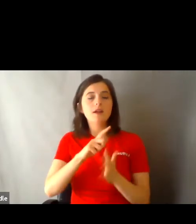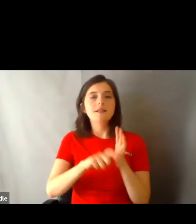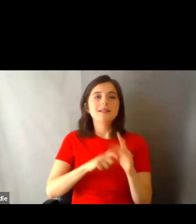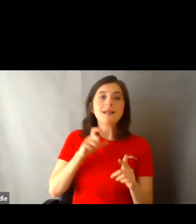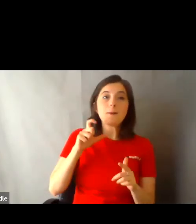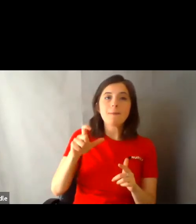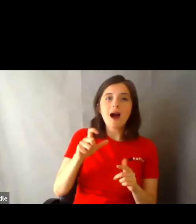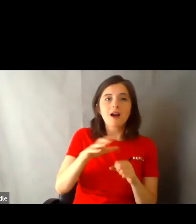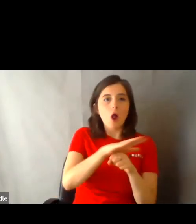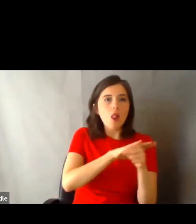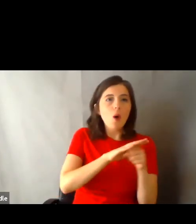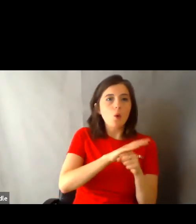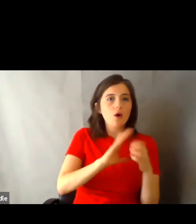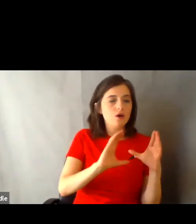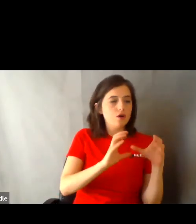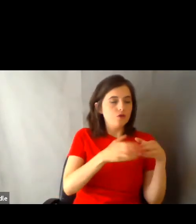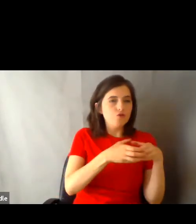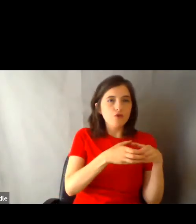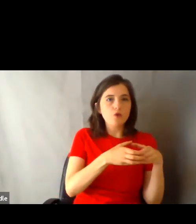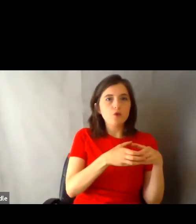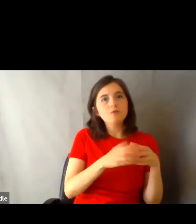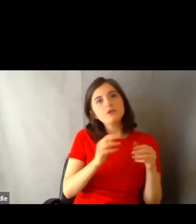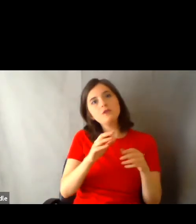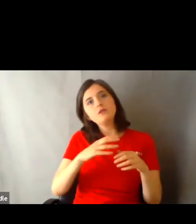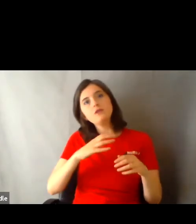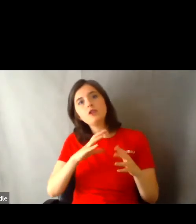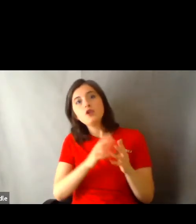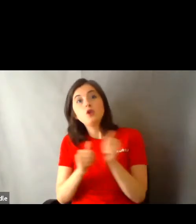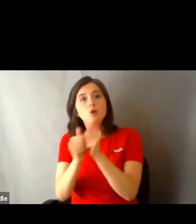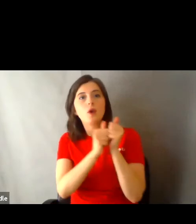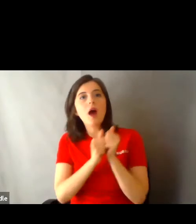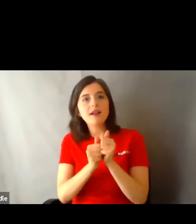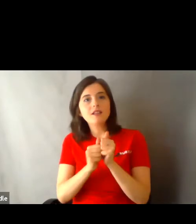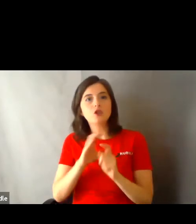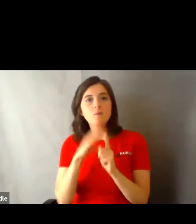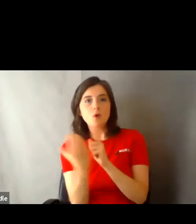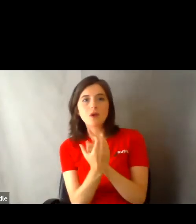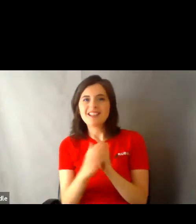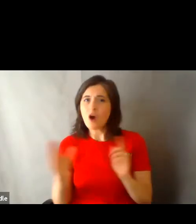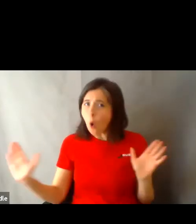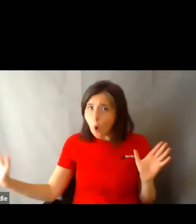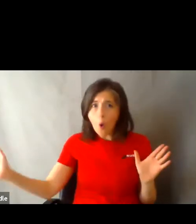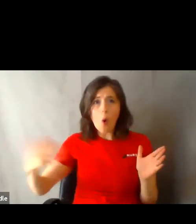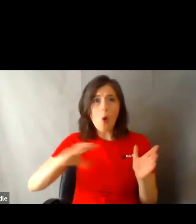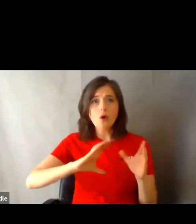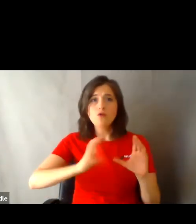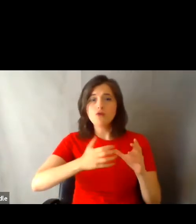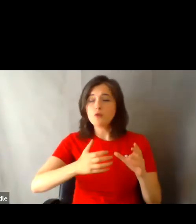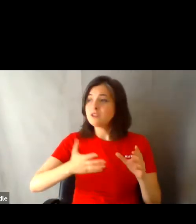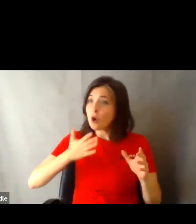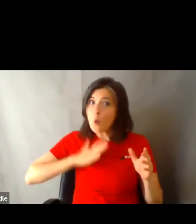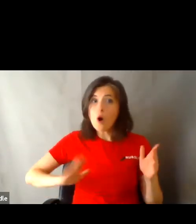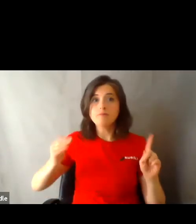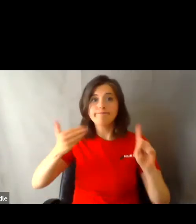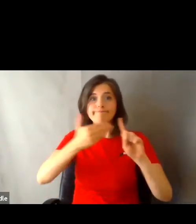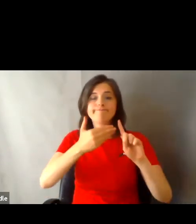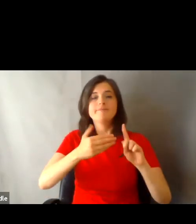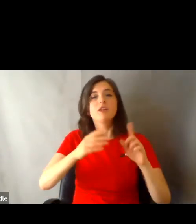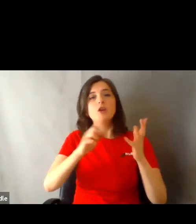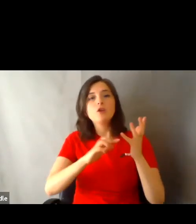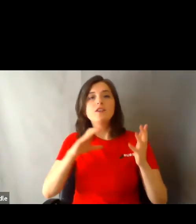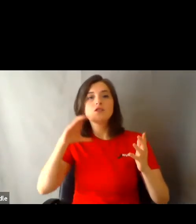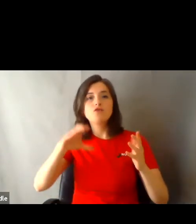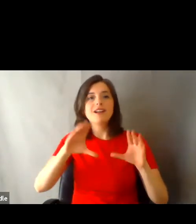DPAC national groups, with Unite Community, and all those other groups that want to stop and scrap universal